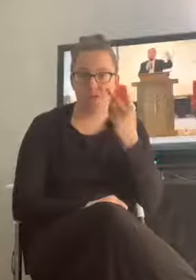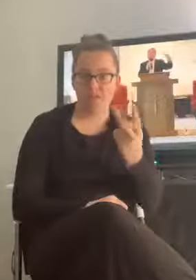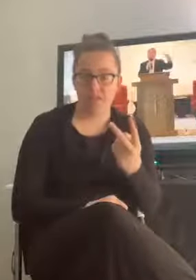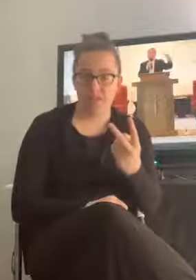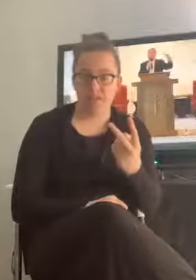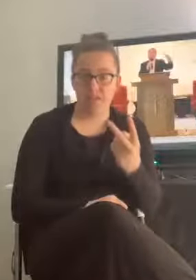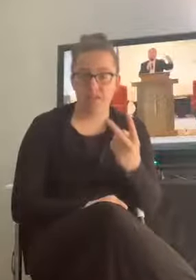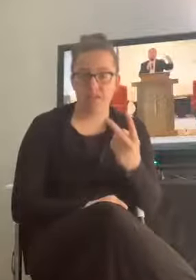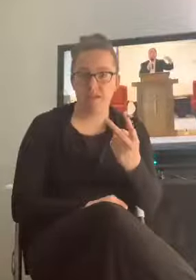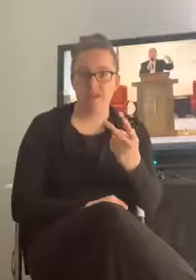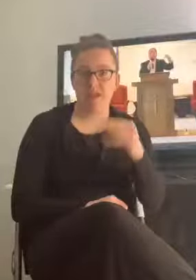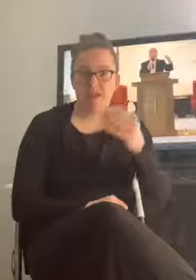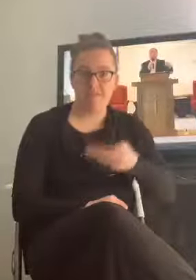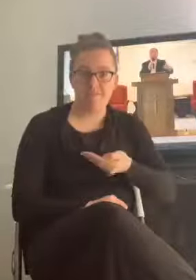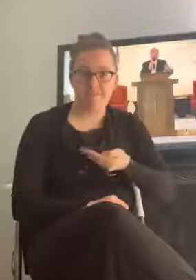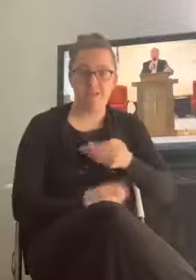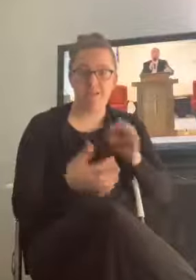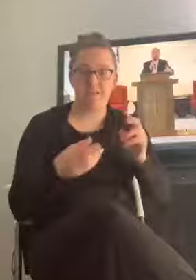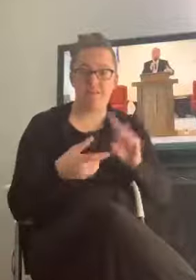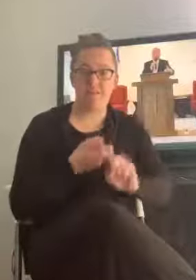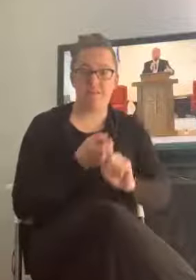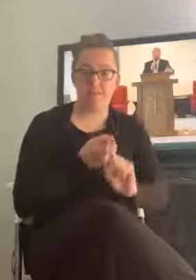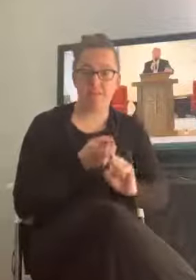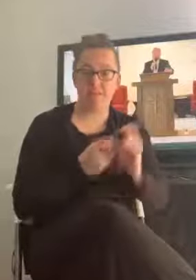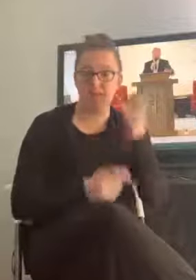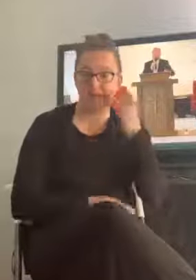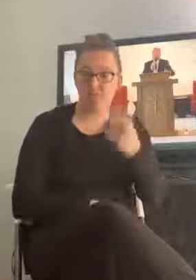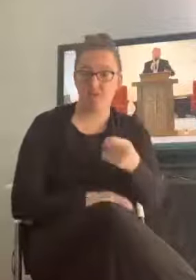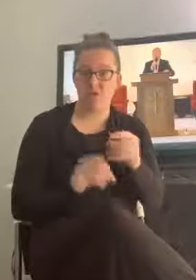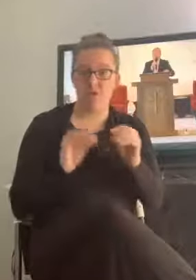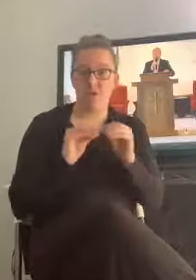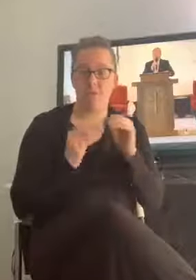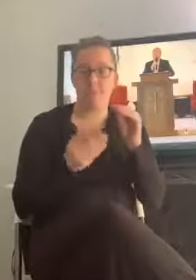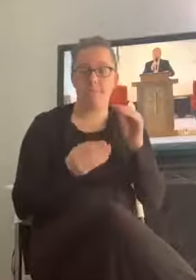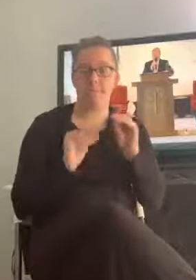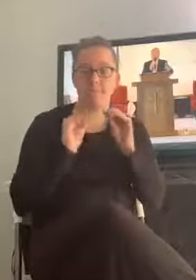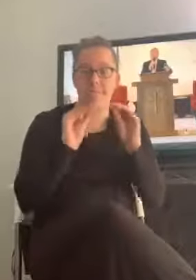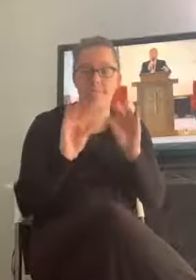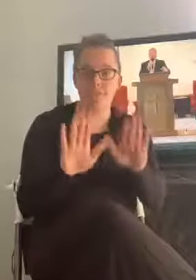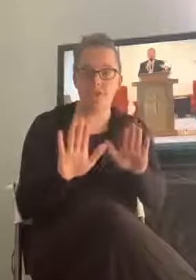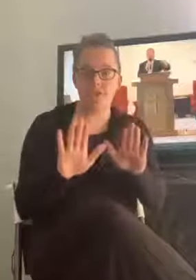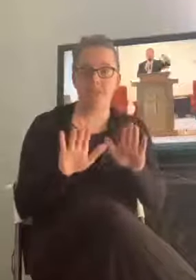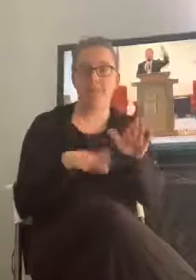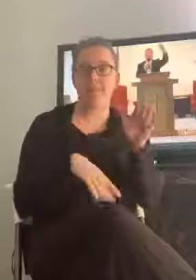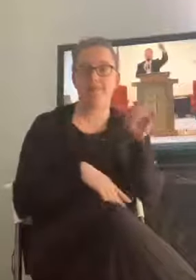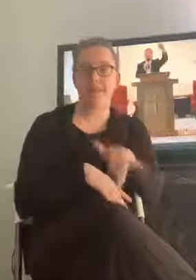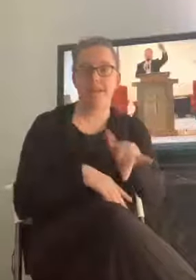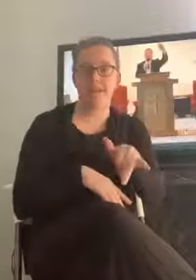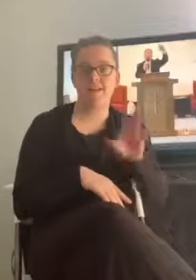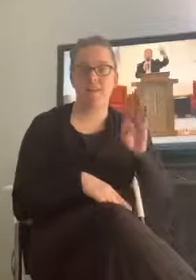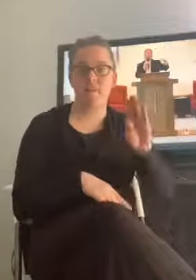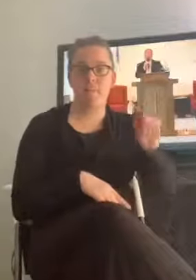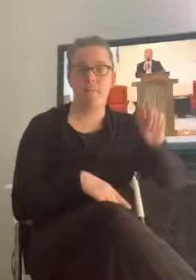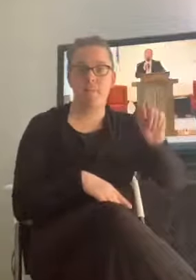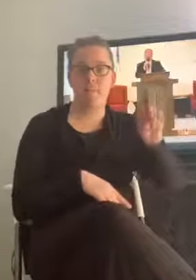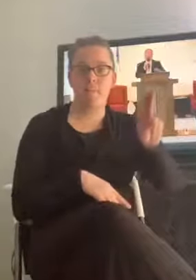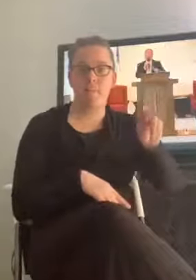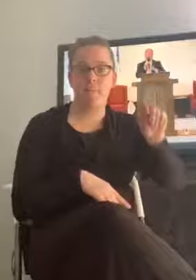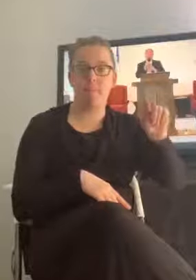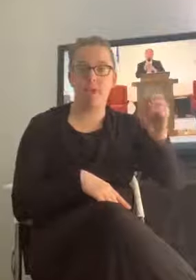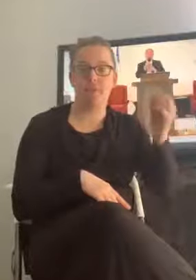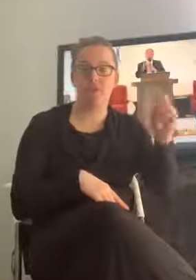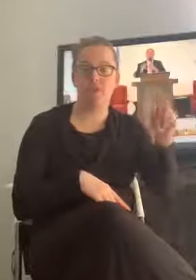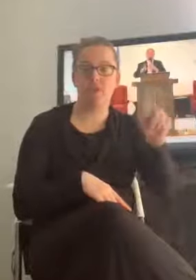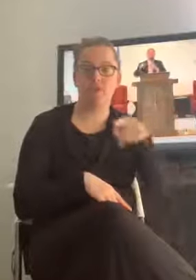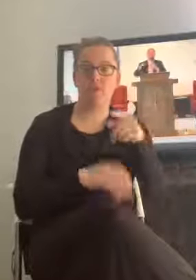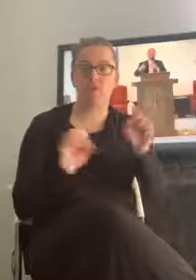invite your friends, if you click on that tab right now on Facebook, What that will do is it will bring up your entire Facebook